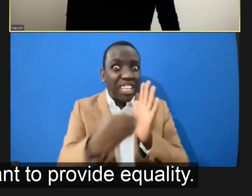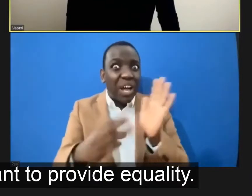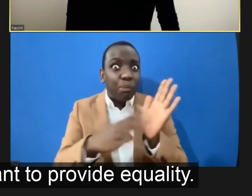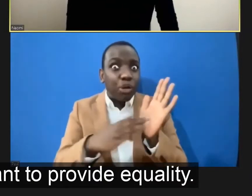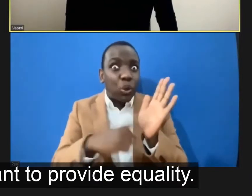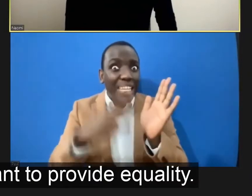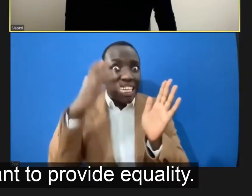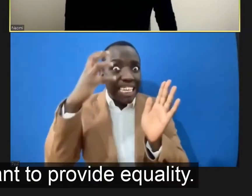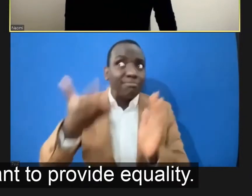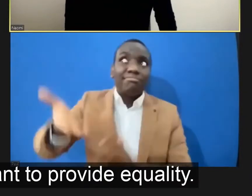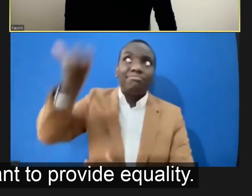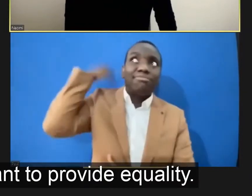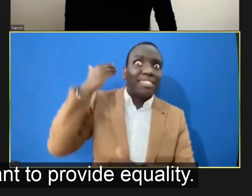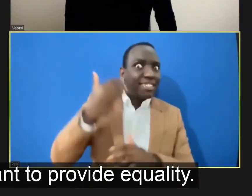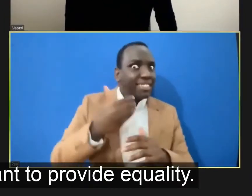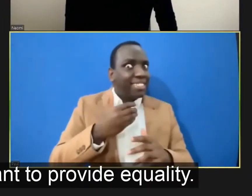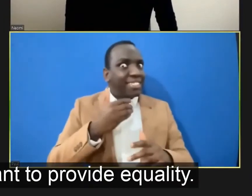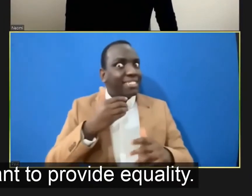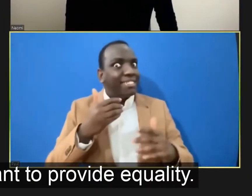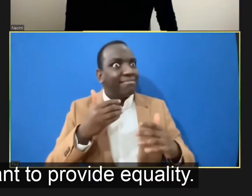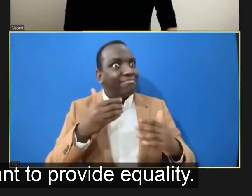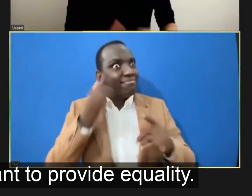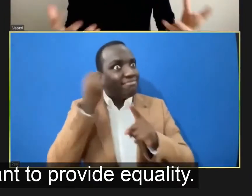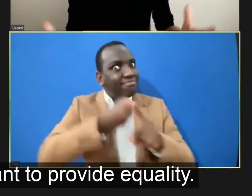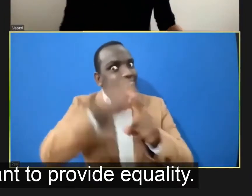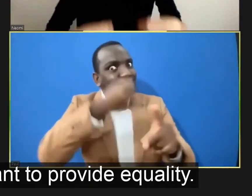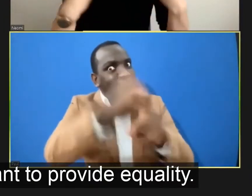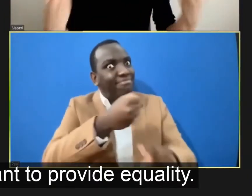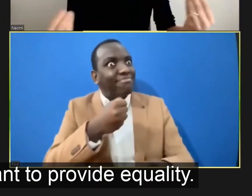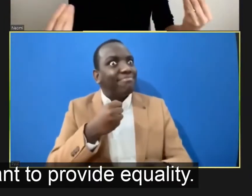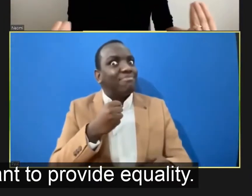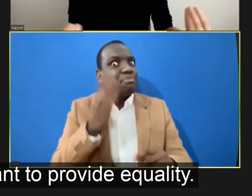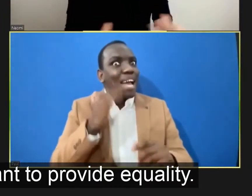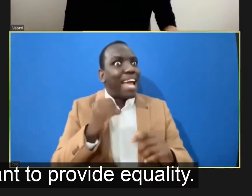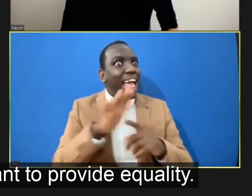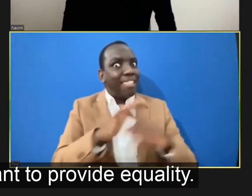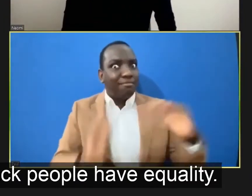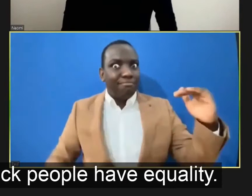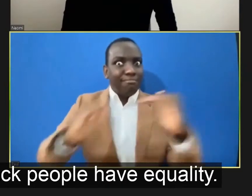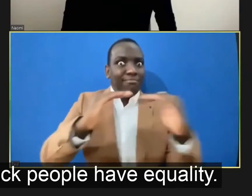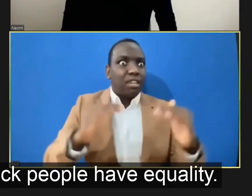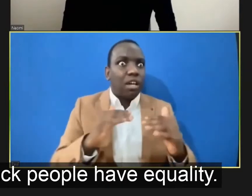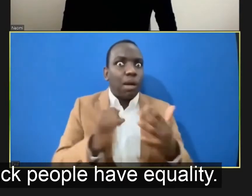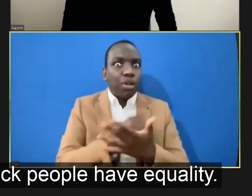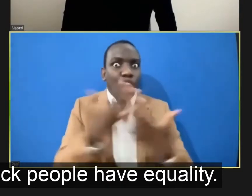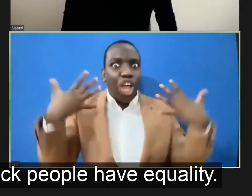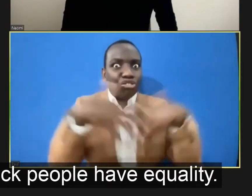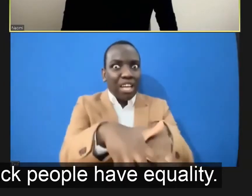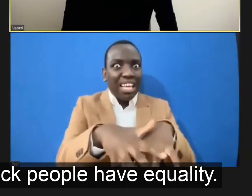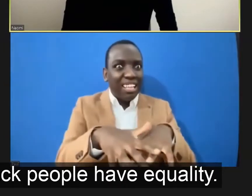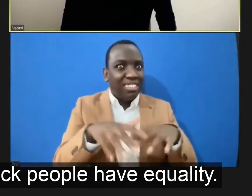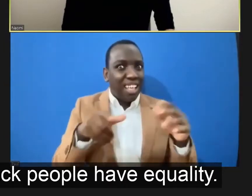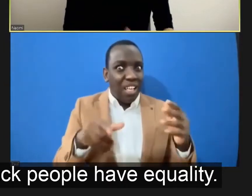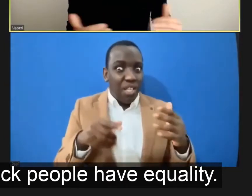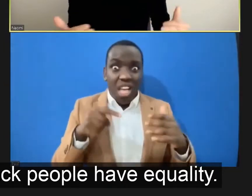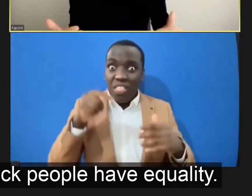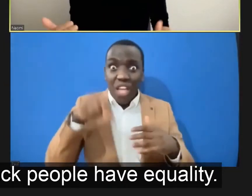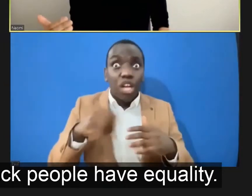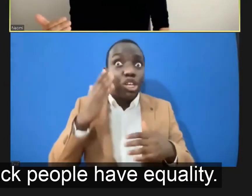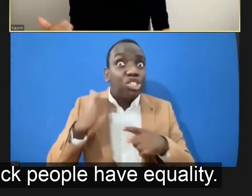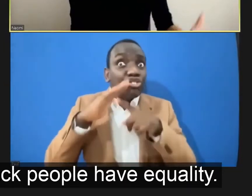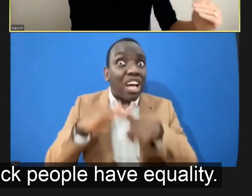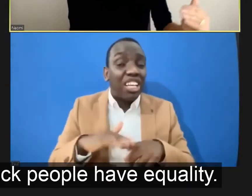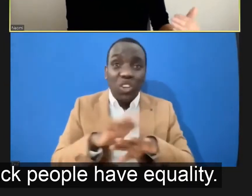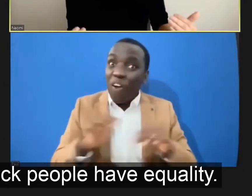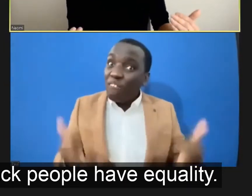If we want to be equal and we want to provide equality, we want to make sure that